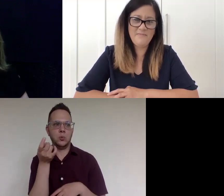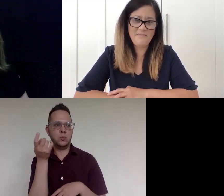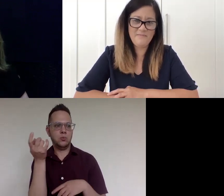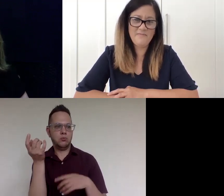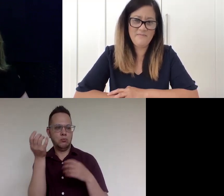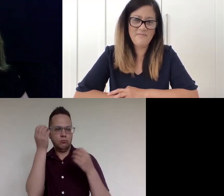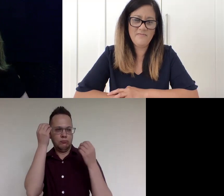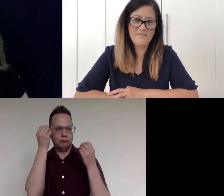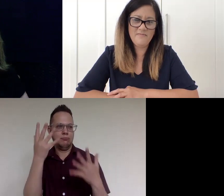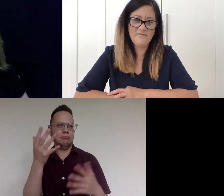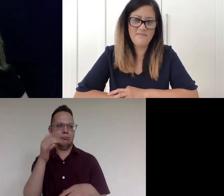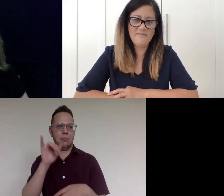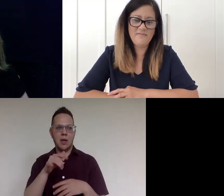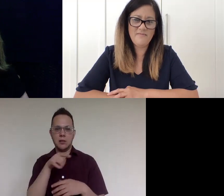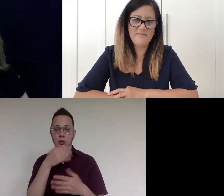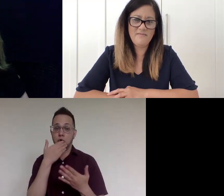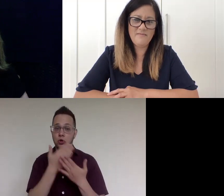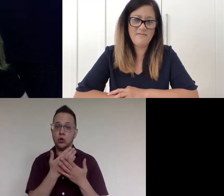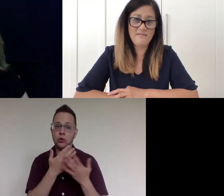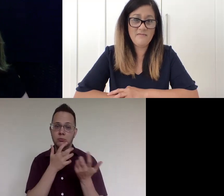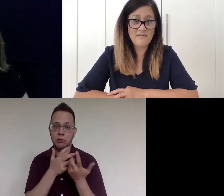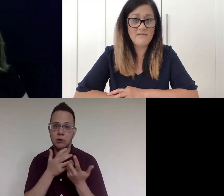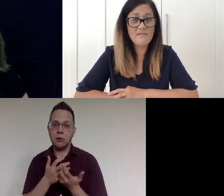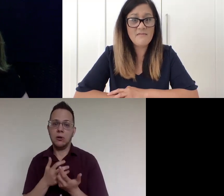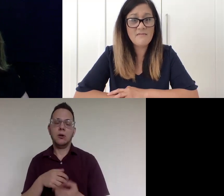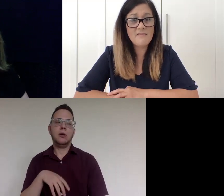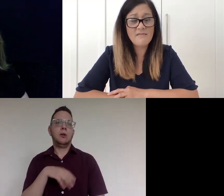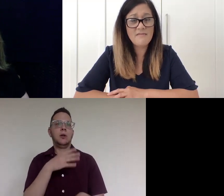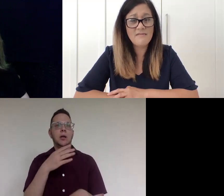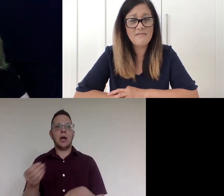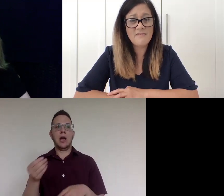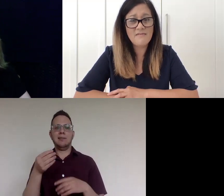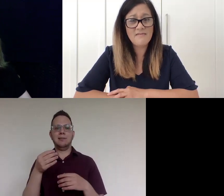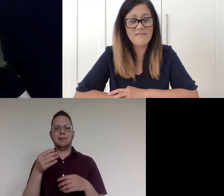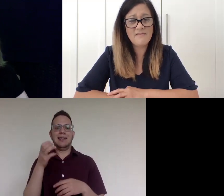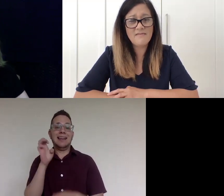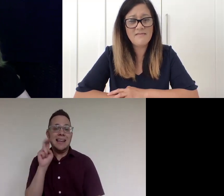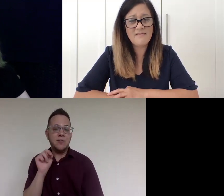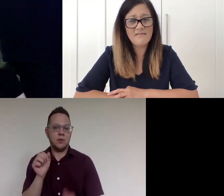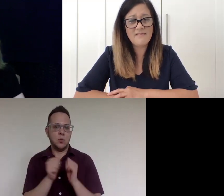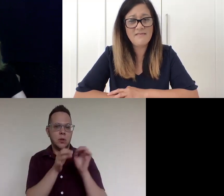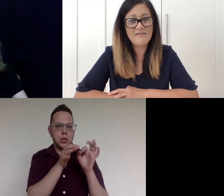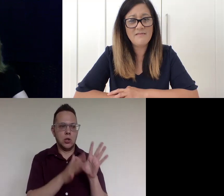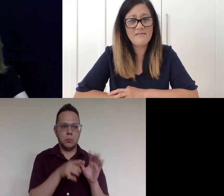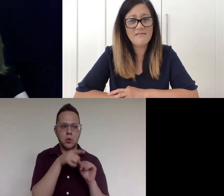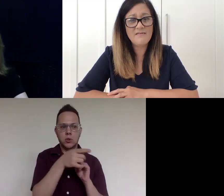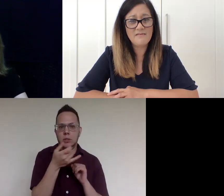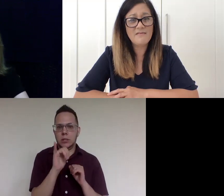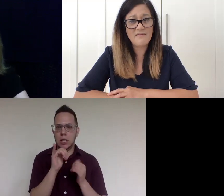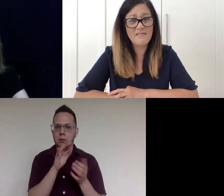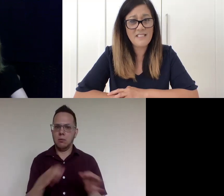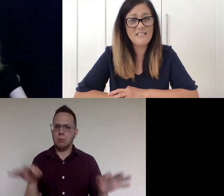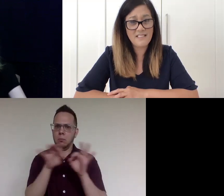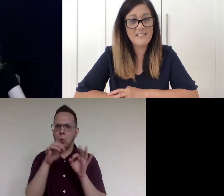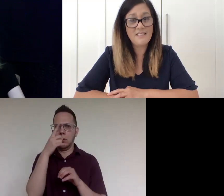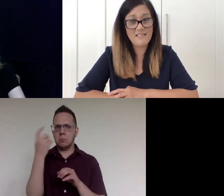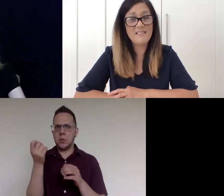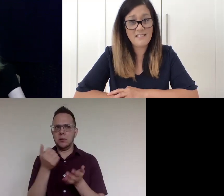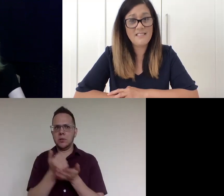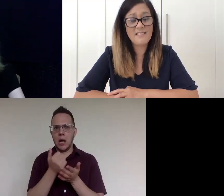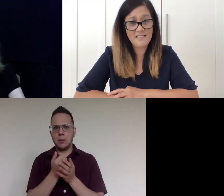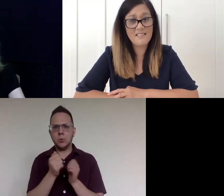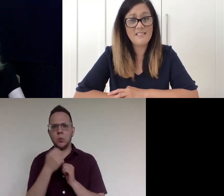it's really important to educate those service providers so that they're a better fit. Even with